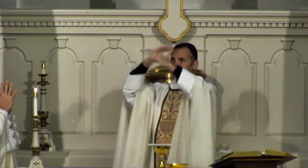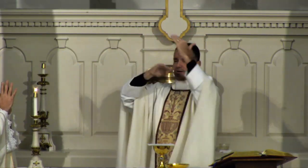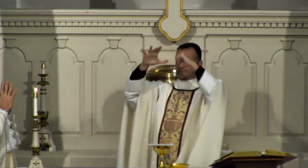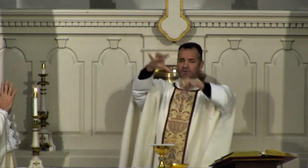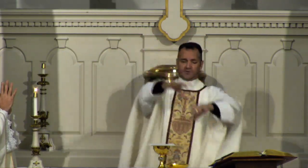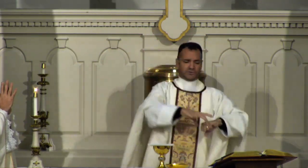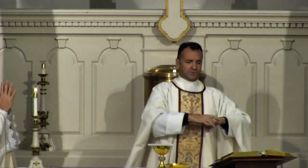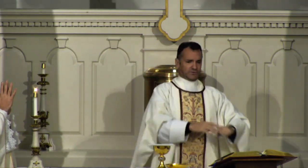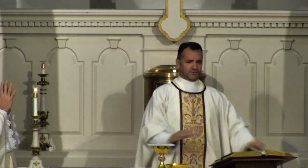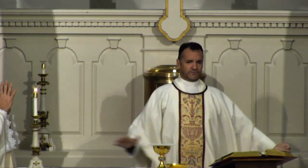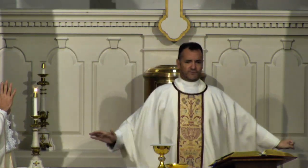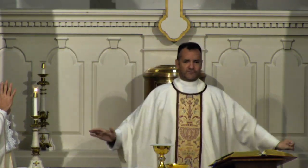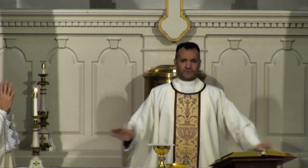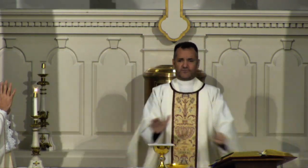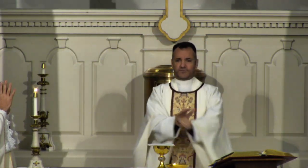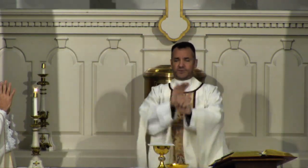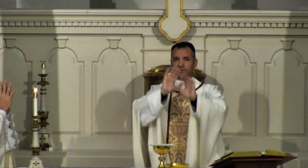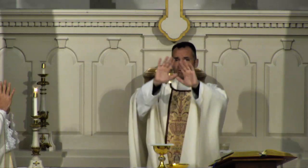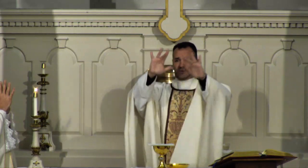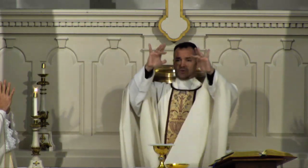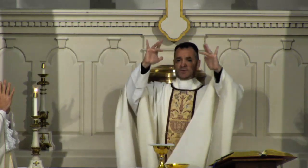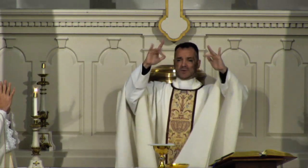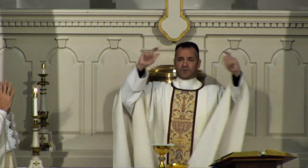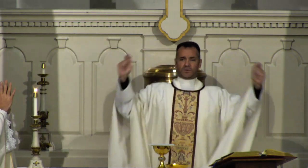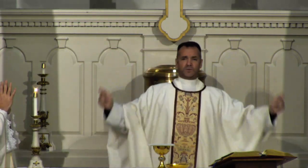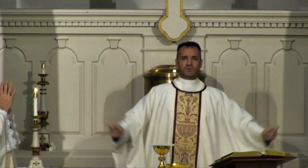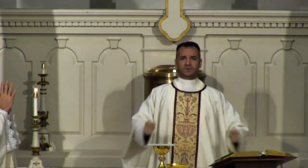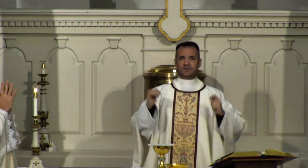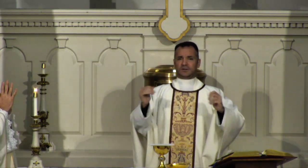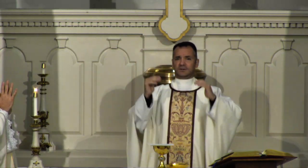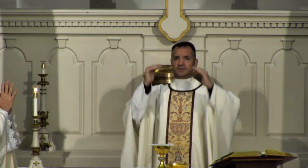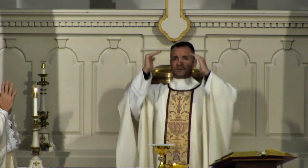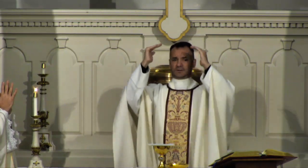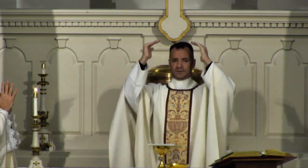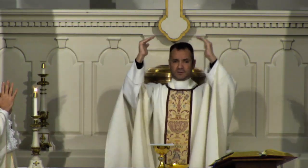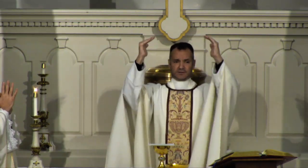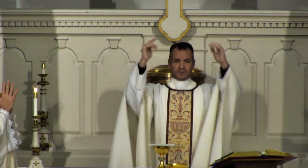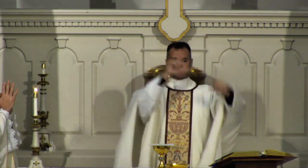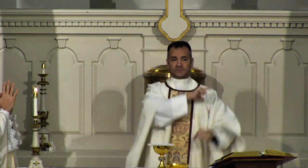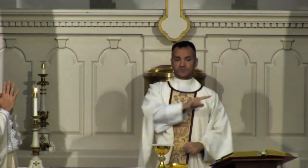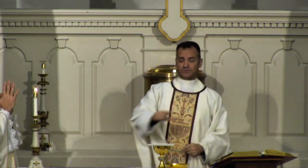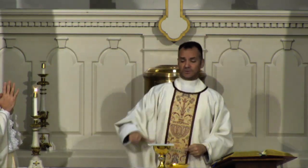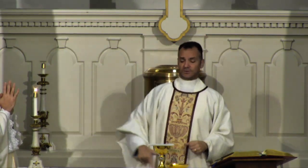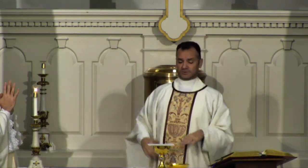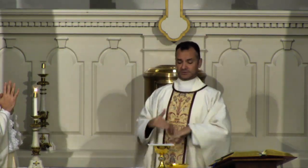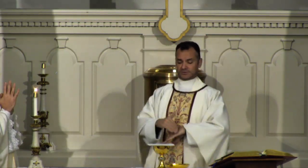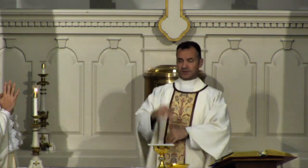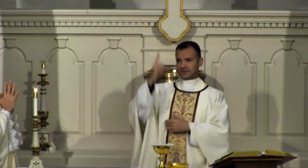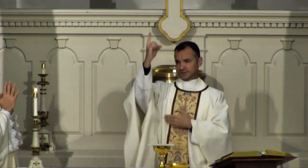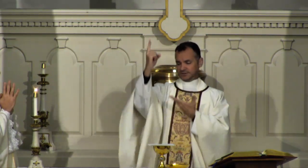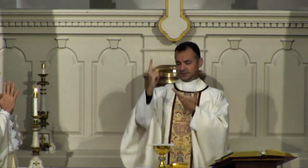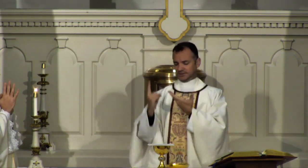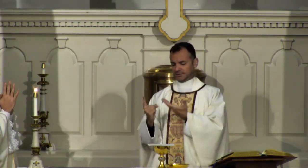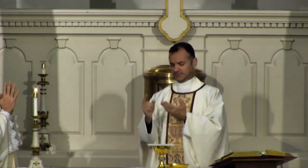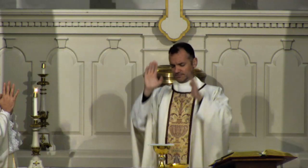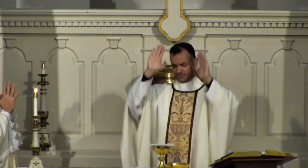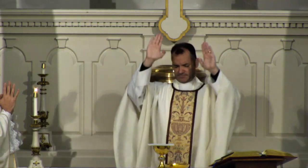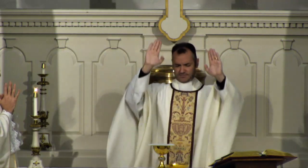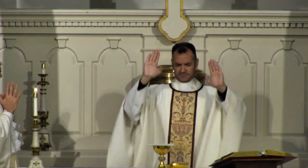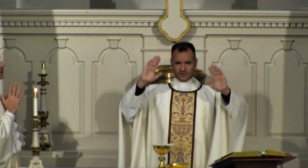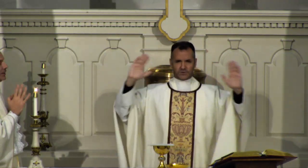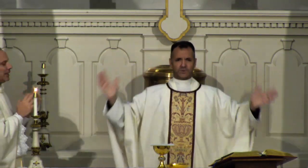heaven and earth are full of your glory. Hosanna in the highest. Blessed is he who comes in the name of the